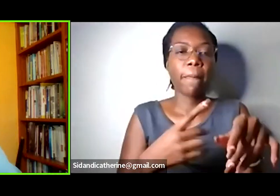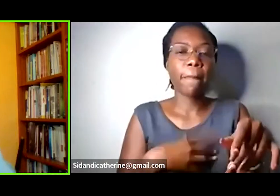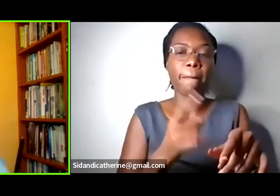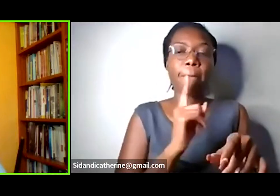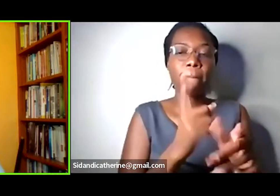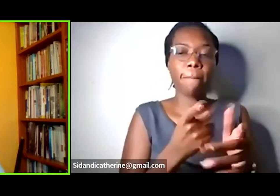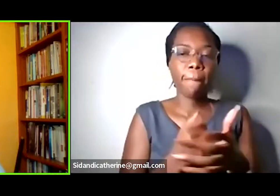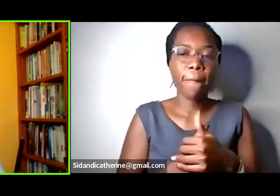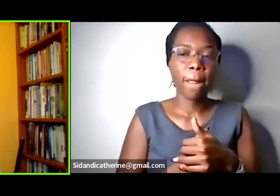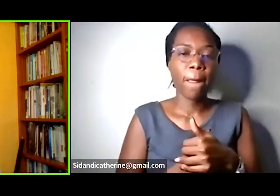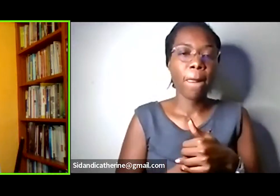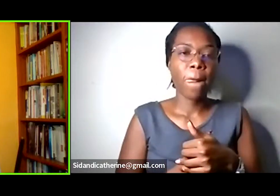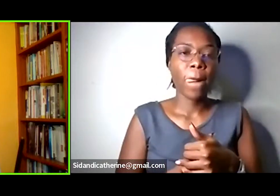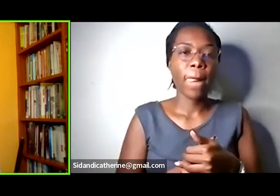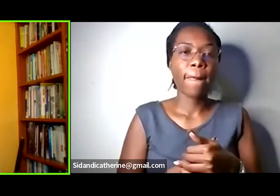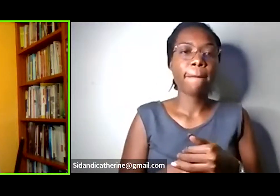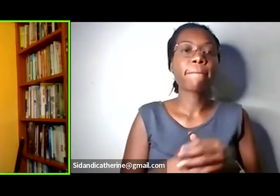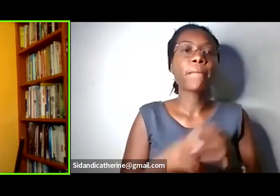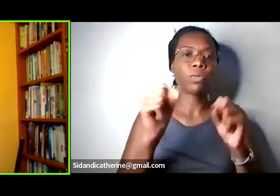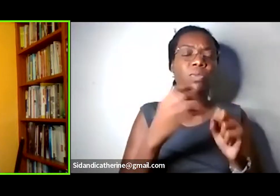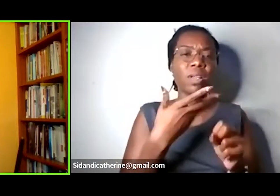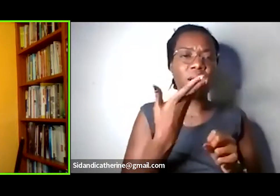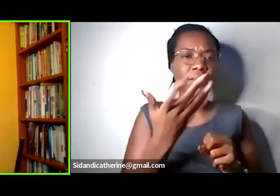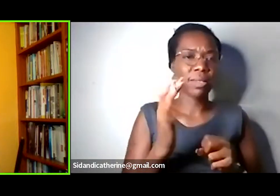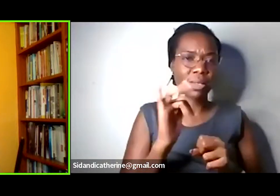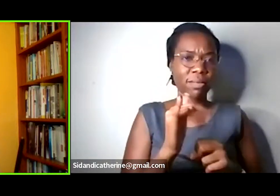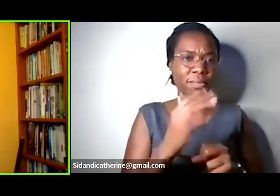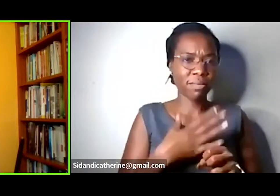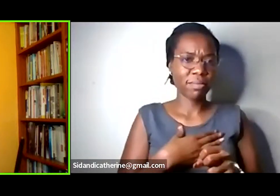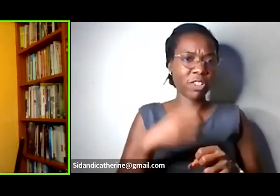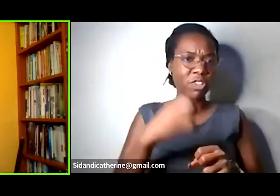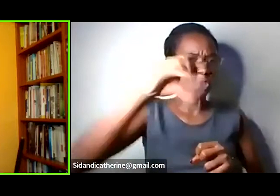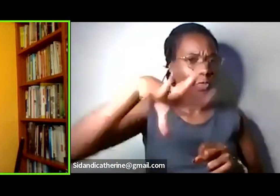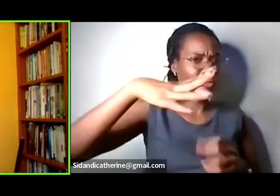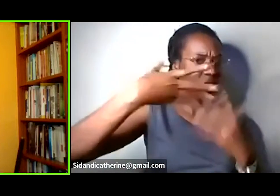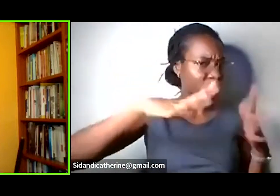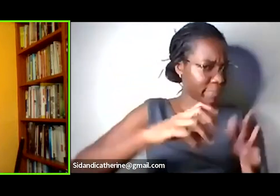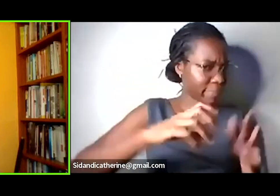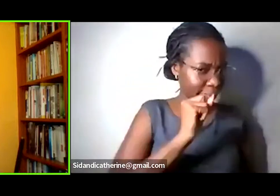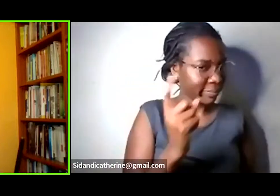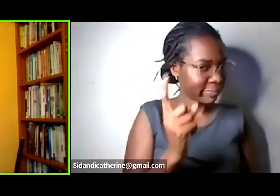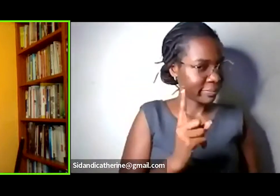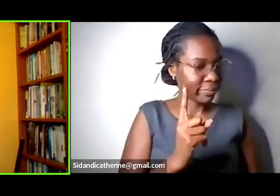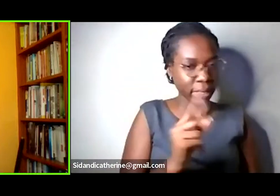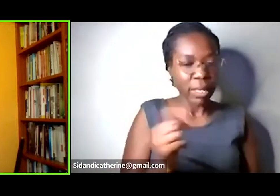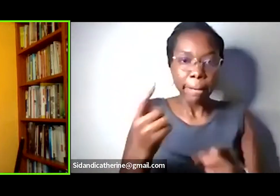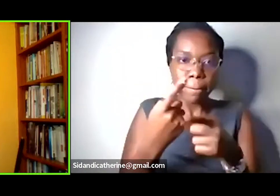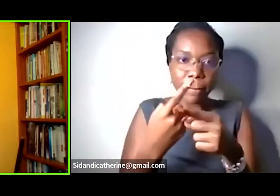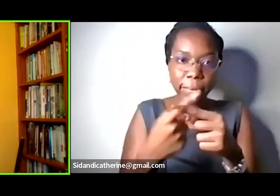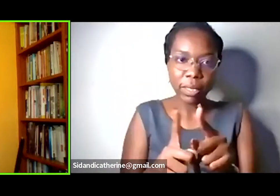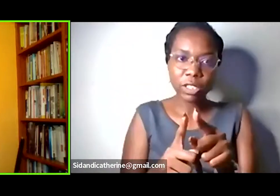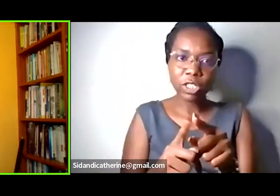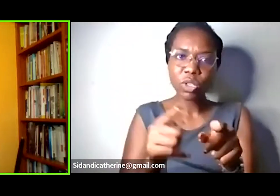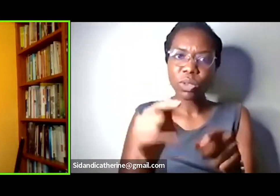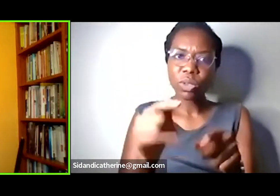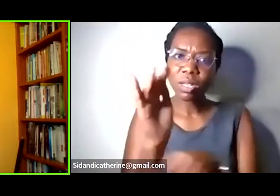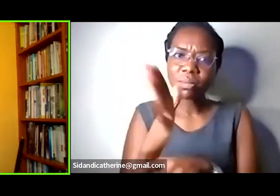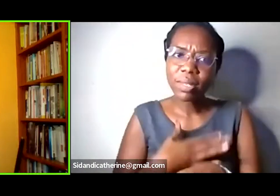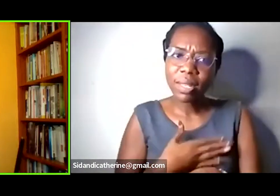that you've got to find a way to woo, W-O-O. You've got to find a way to woo,